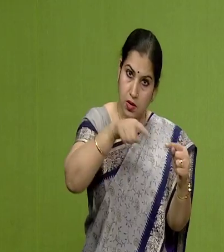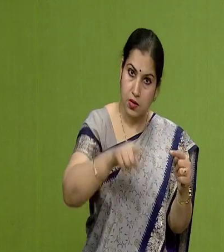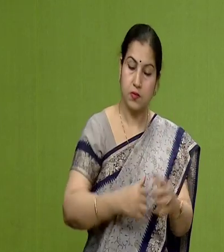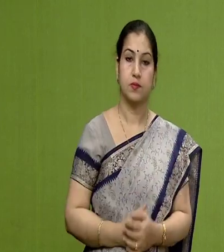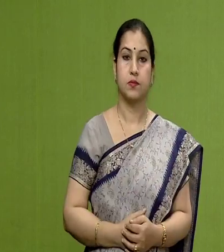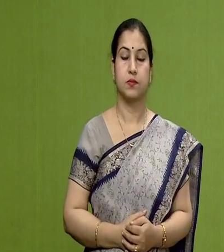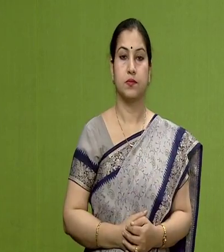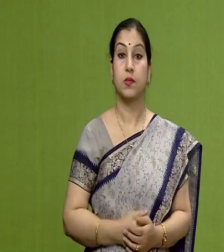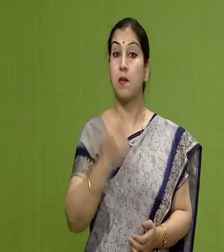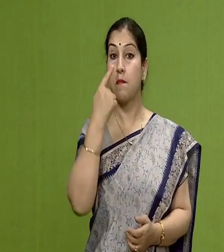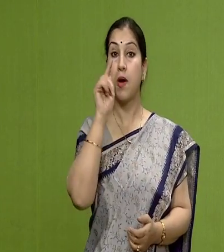Age of mother.